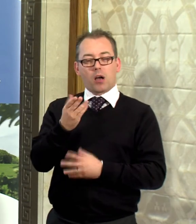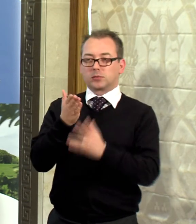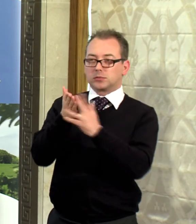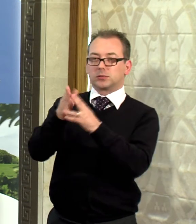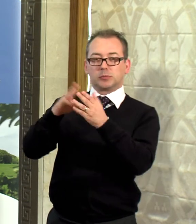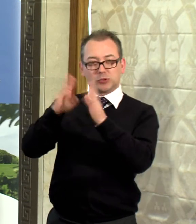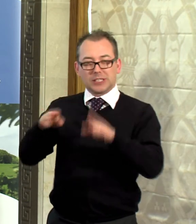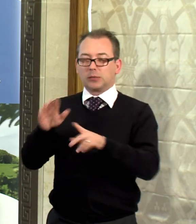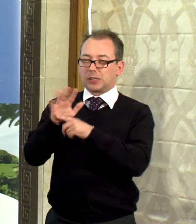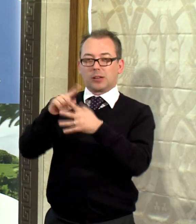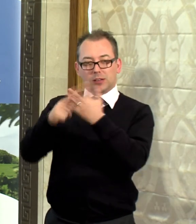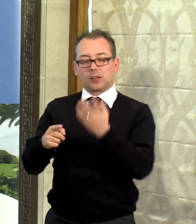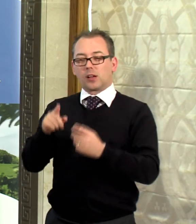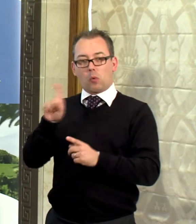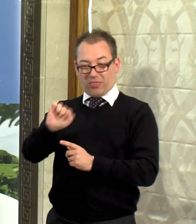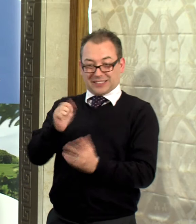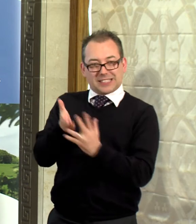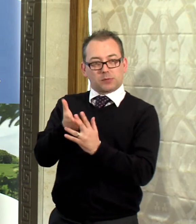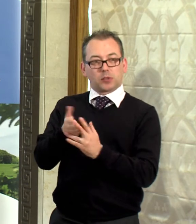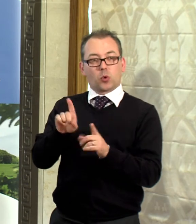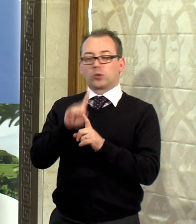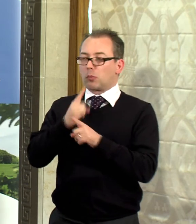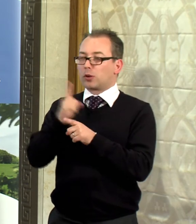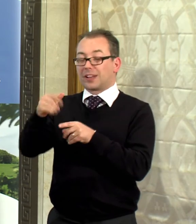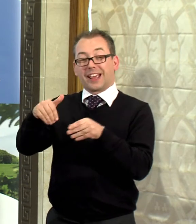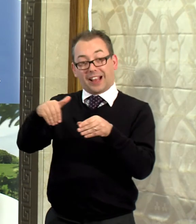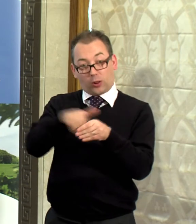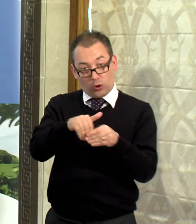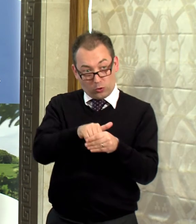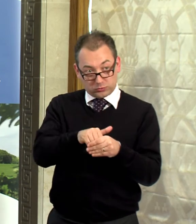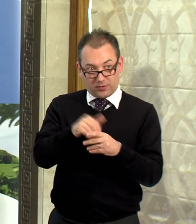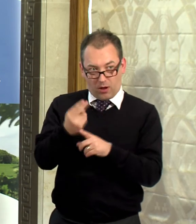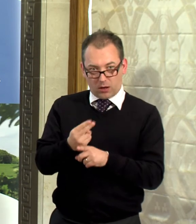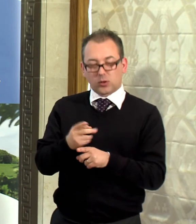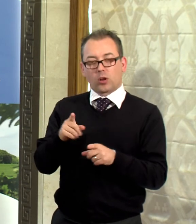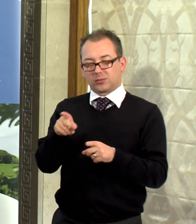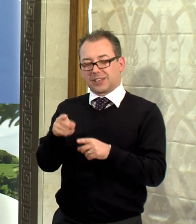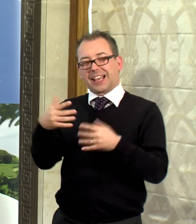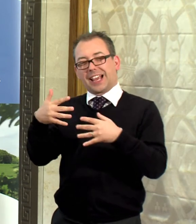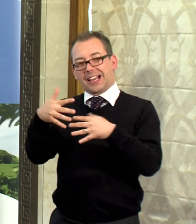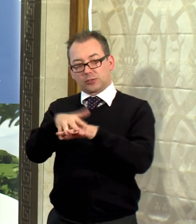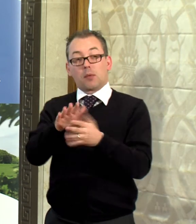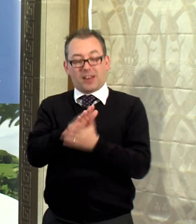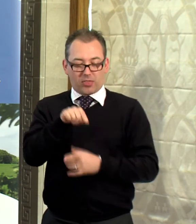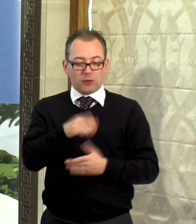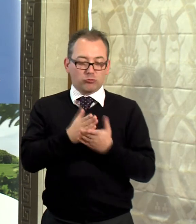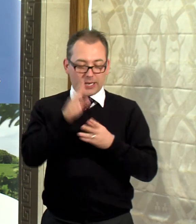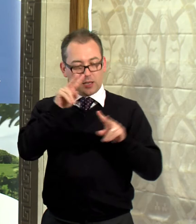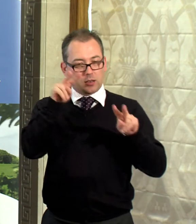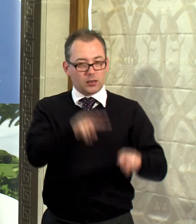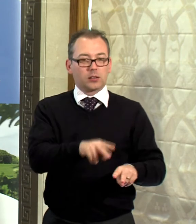exploring inclusive arts, an integrated form of accessibility which both embraces